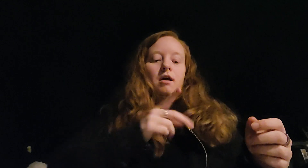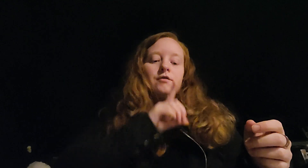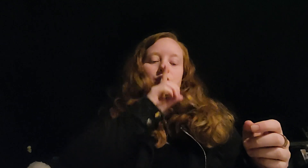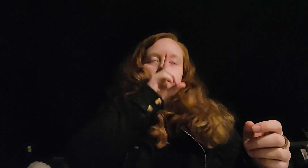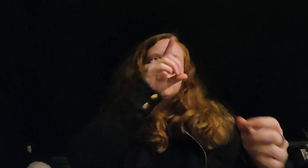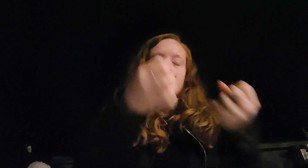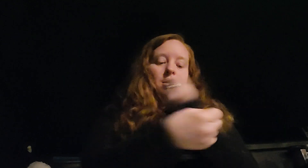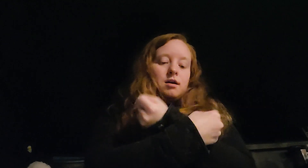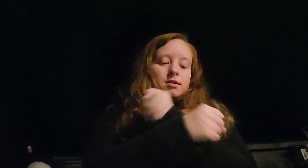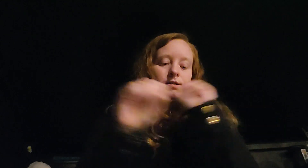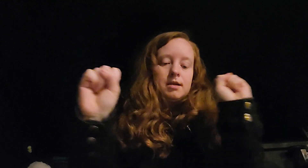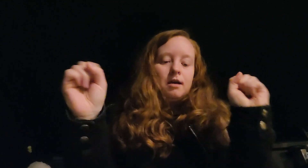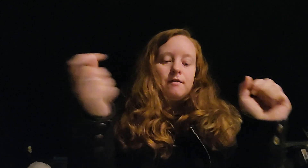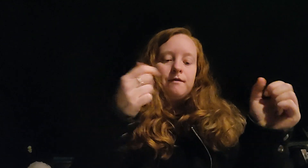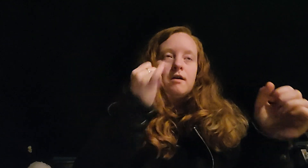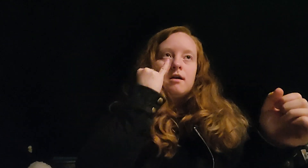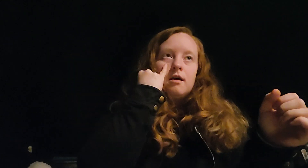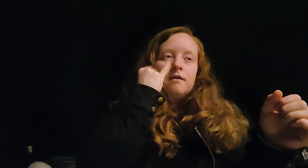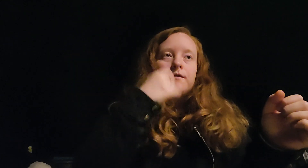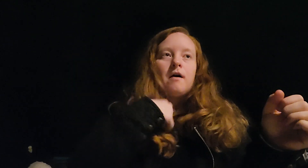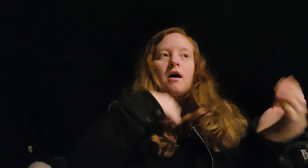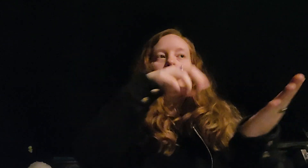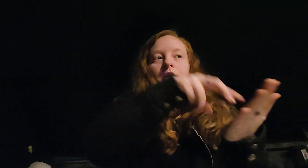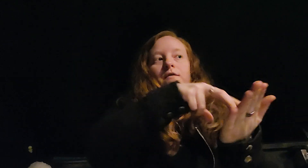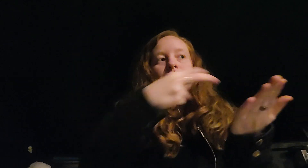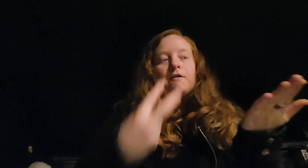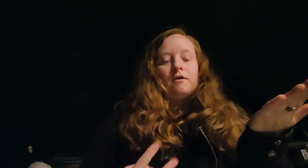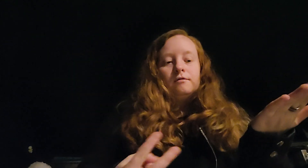Never sure. Save if I fall.